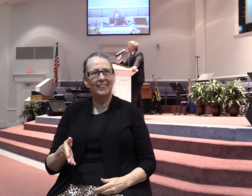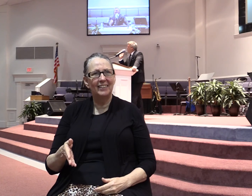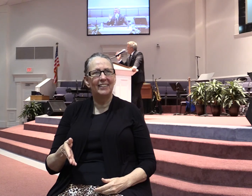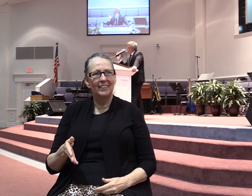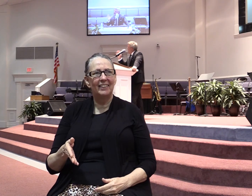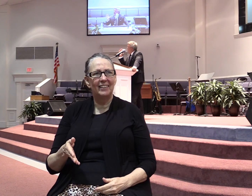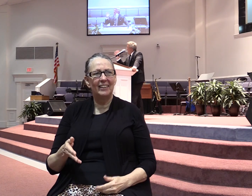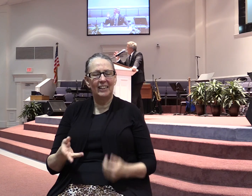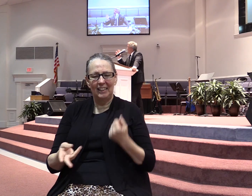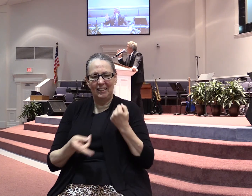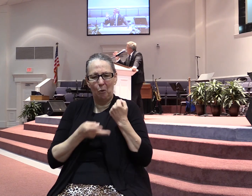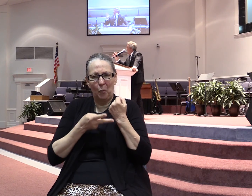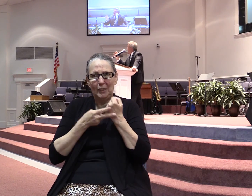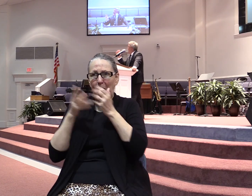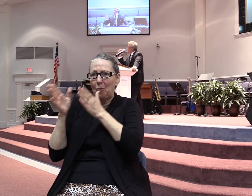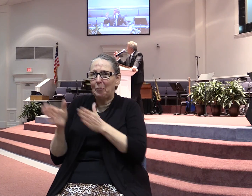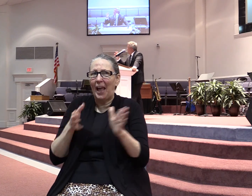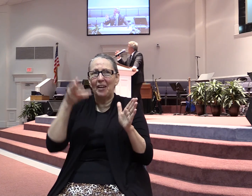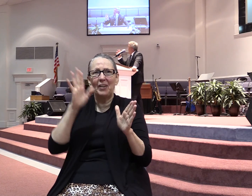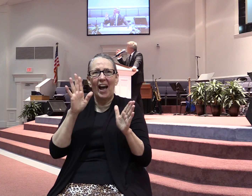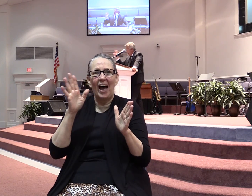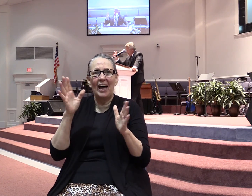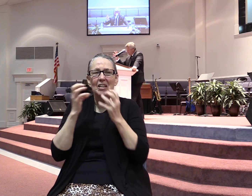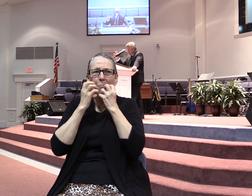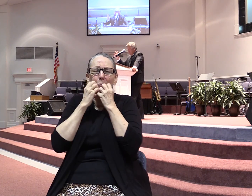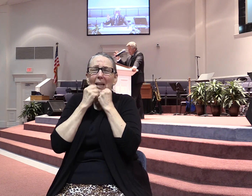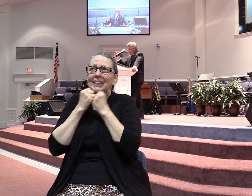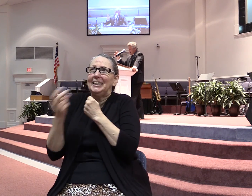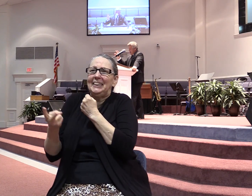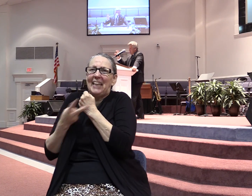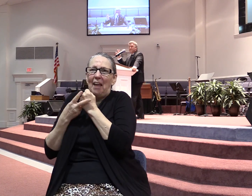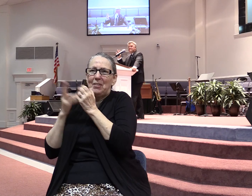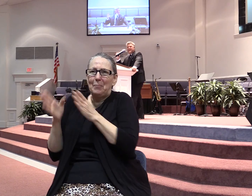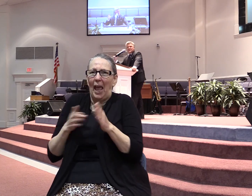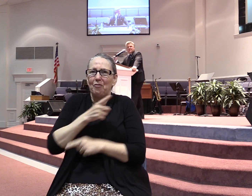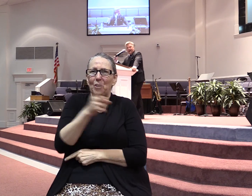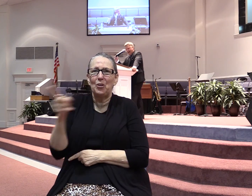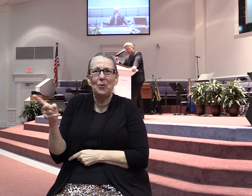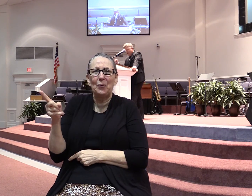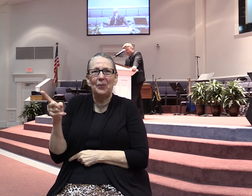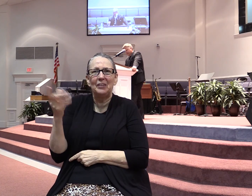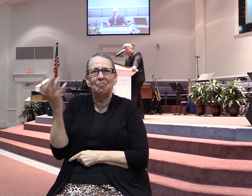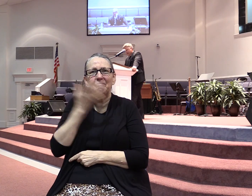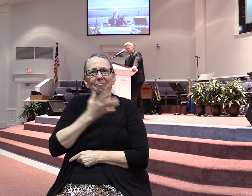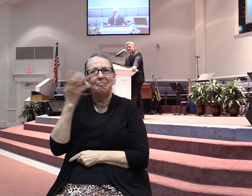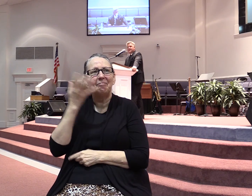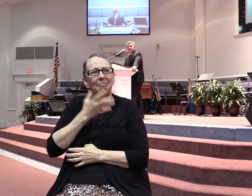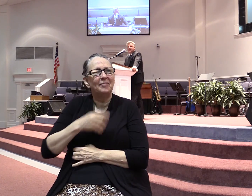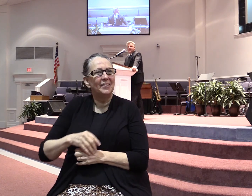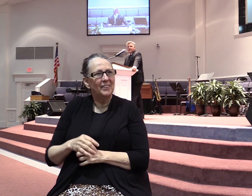The reserve plans of God are so incredible. We're mesmerized by their